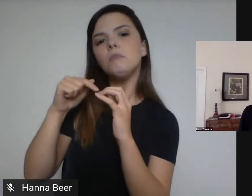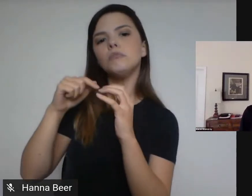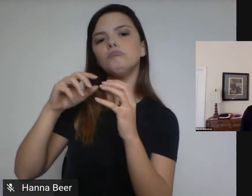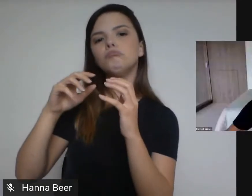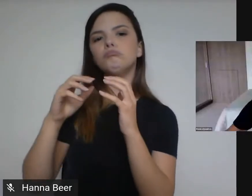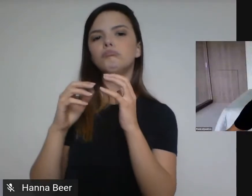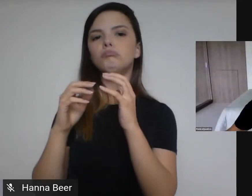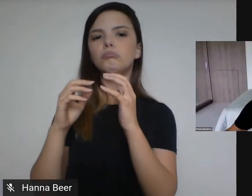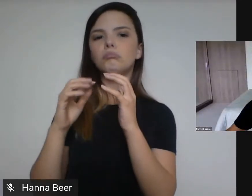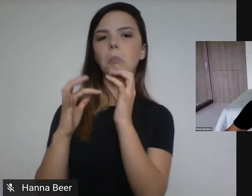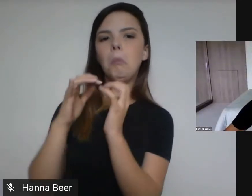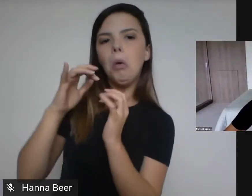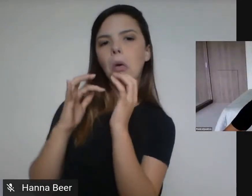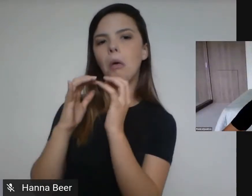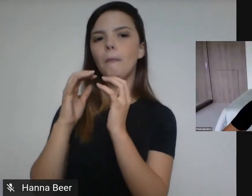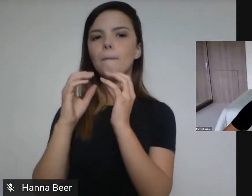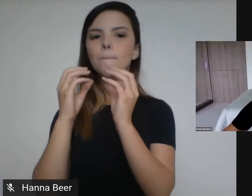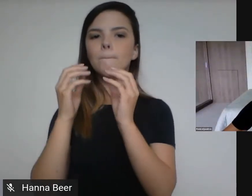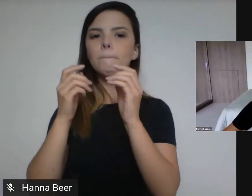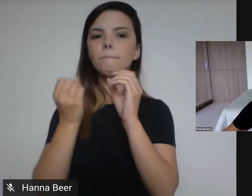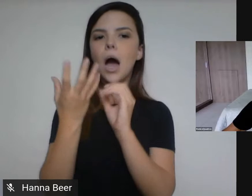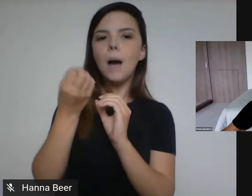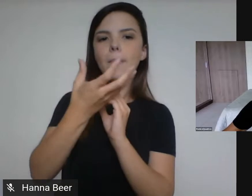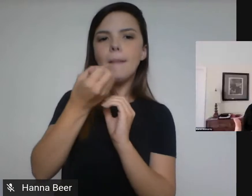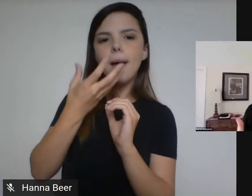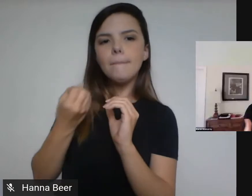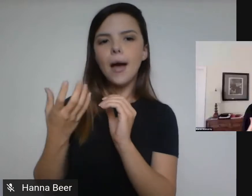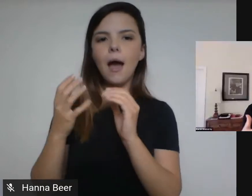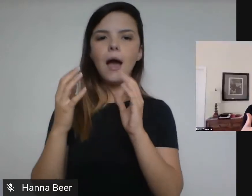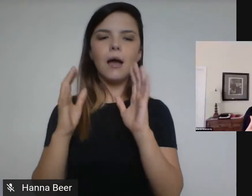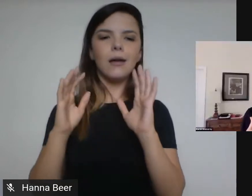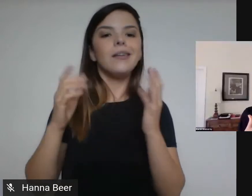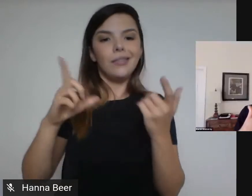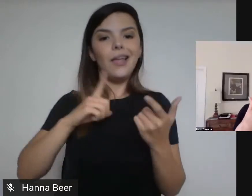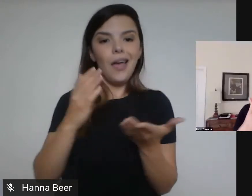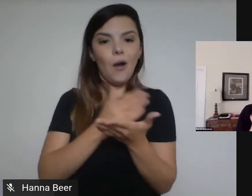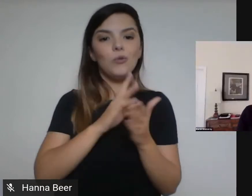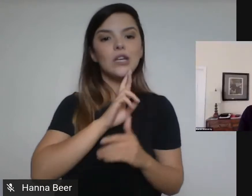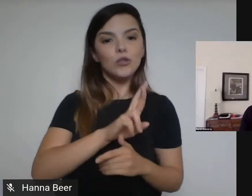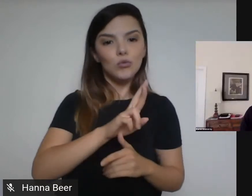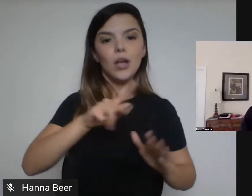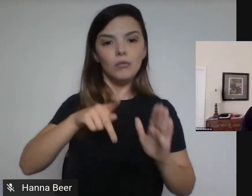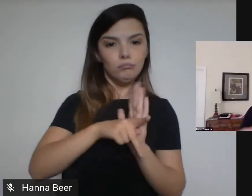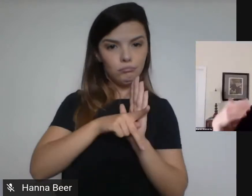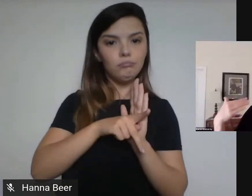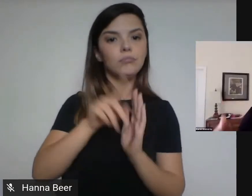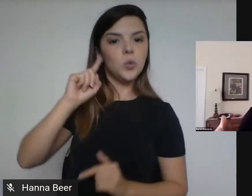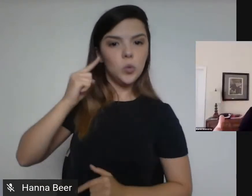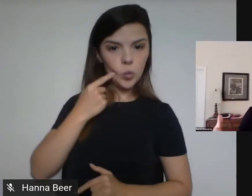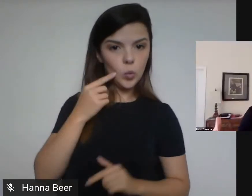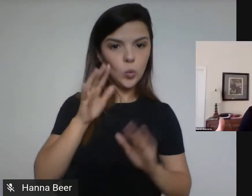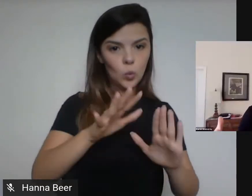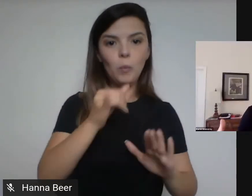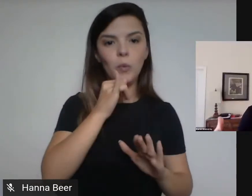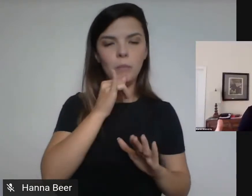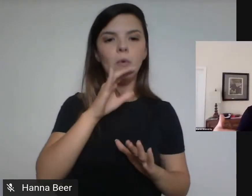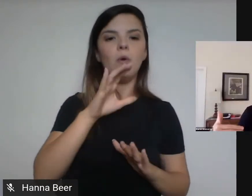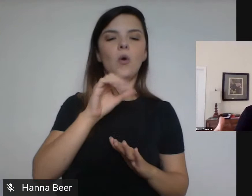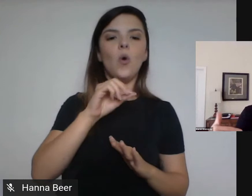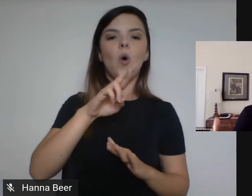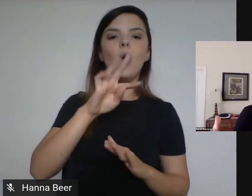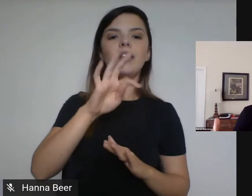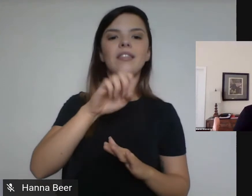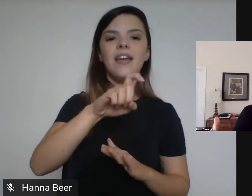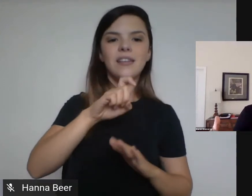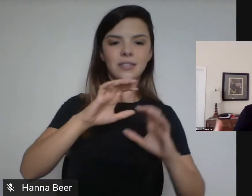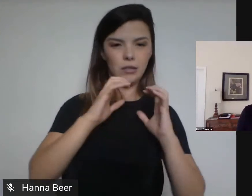is results that reflect deafness, so responses in auditory cortex that happen to both deaf groups, regardless of